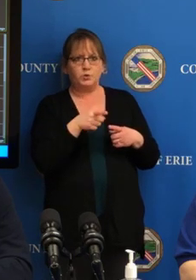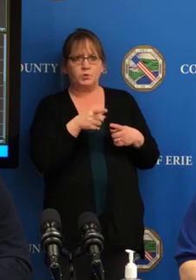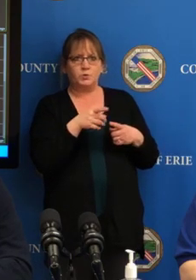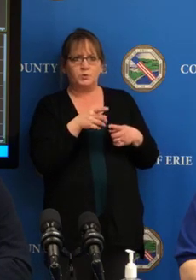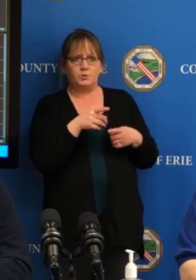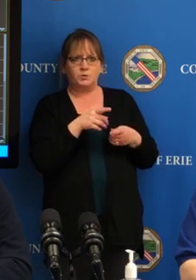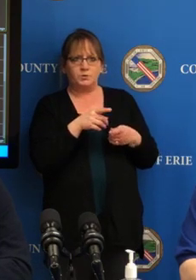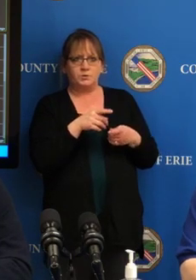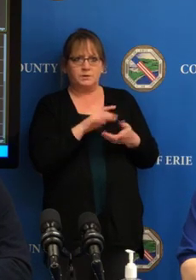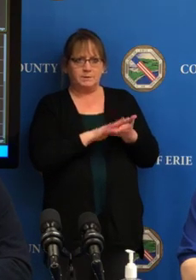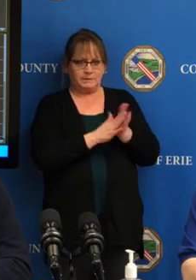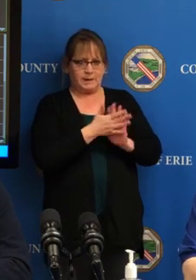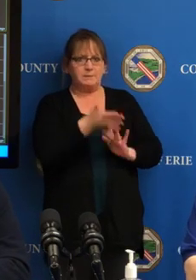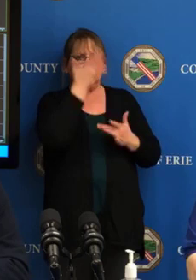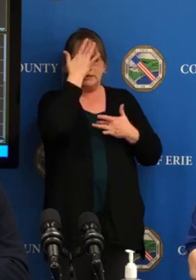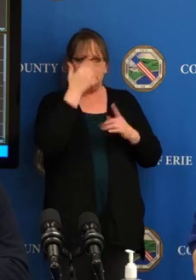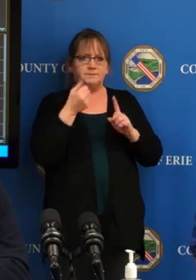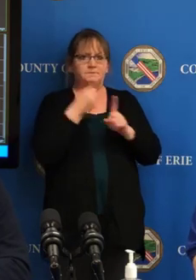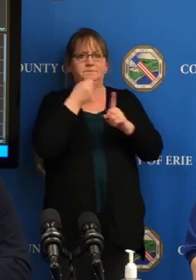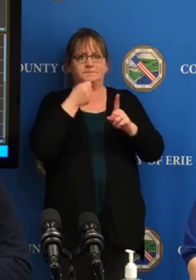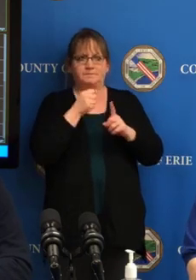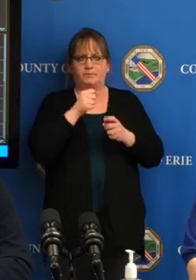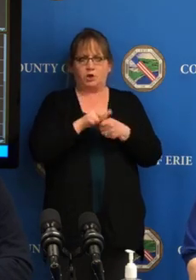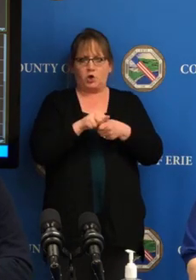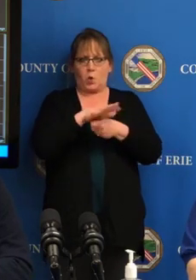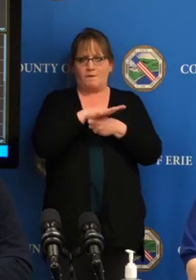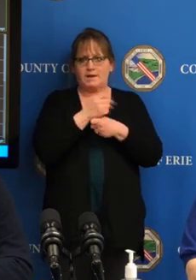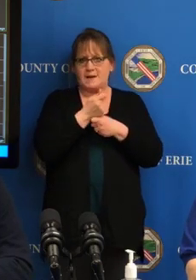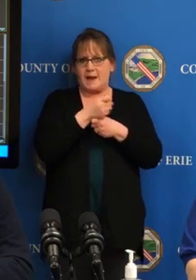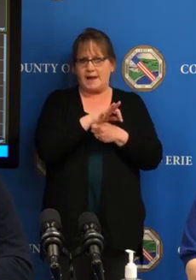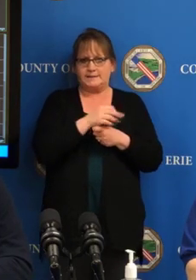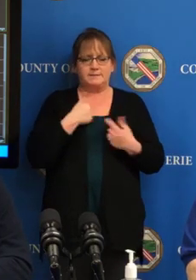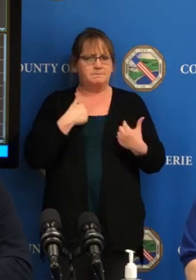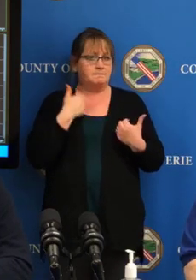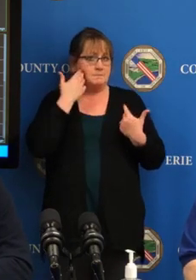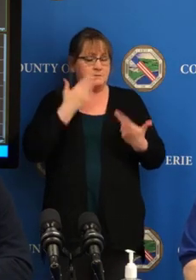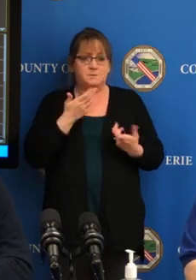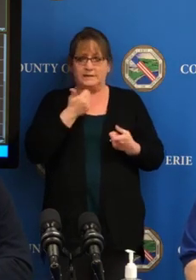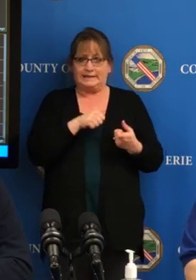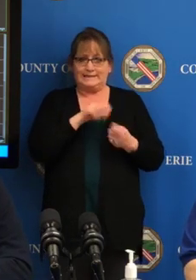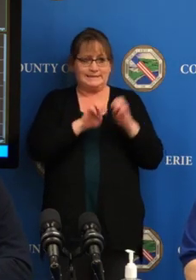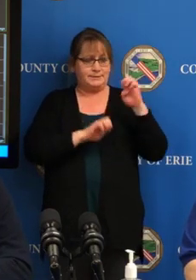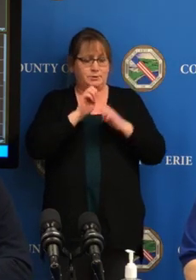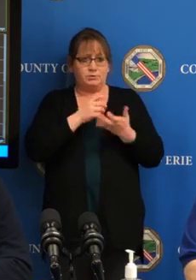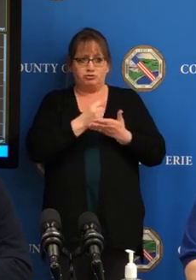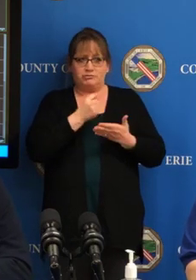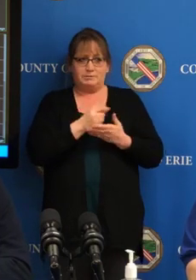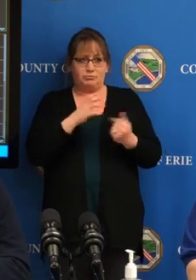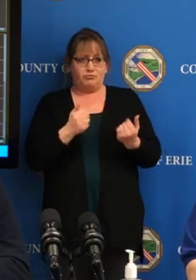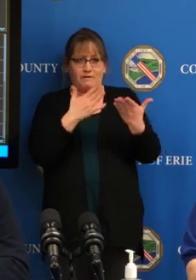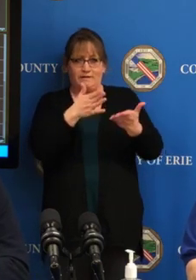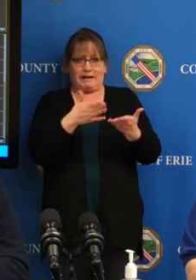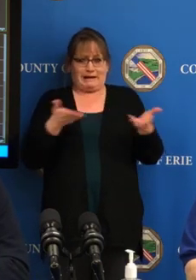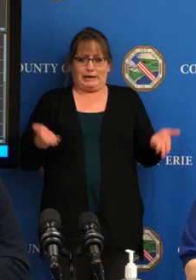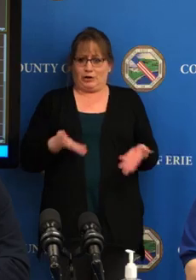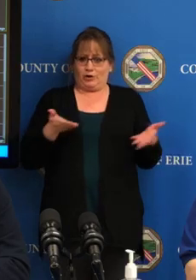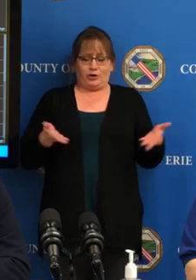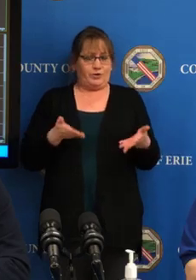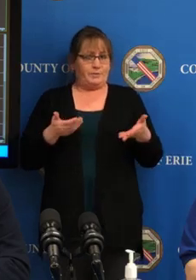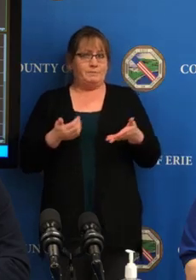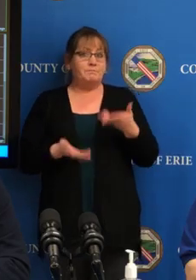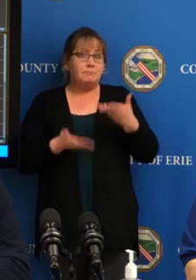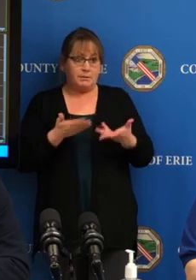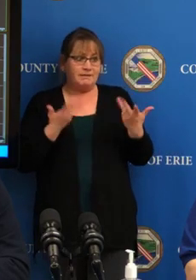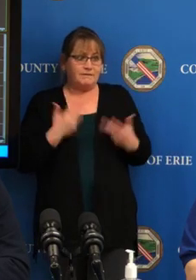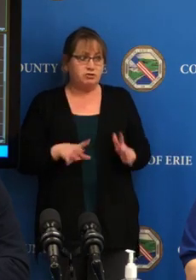have COVID-19. I am not aware of any experimental treatment that's being provided locally. Perhaps that has